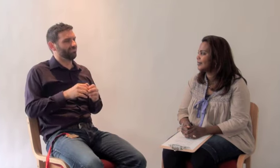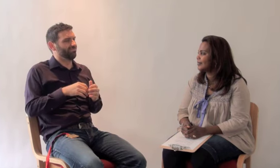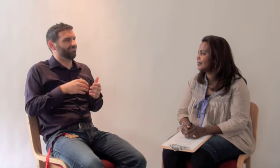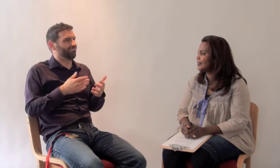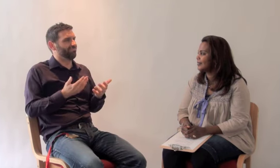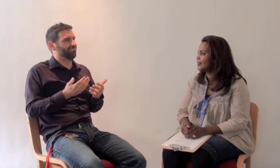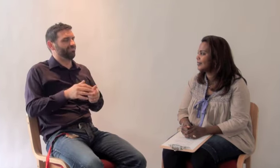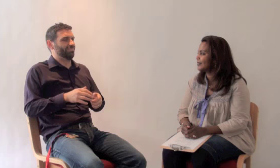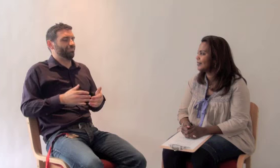morning after,